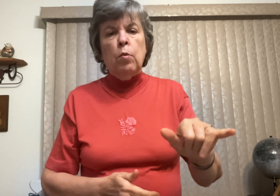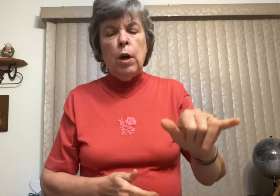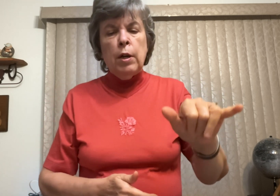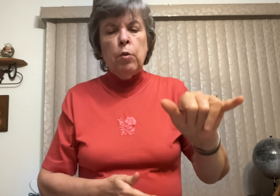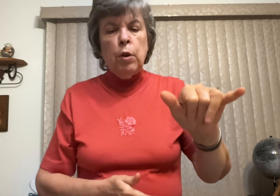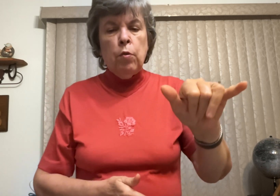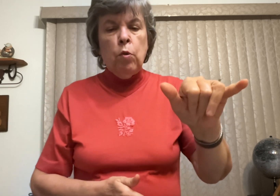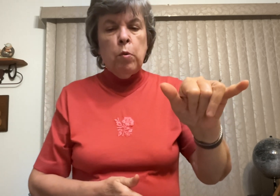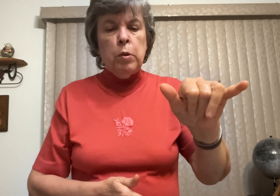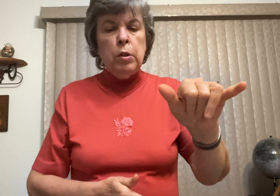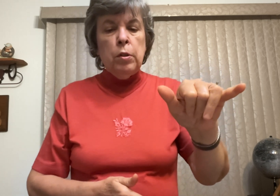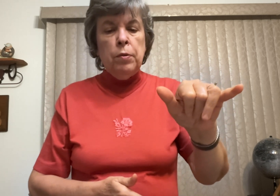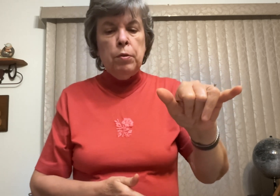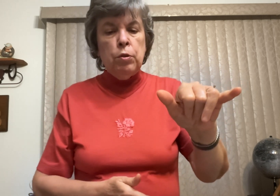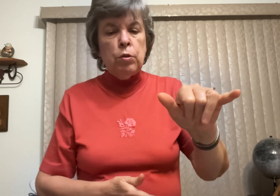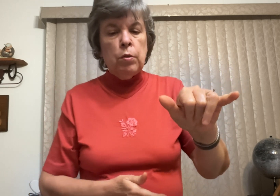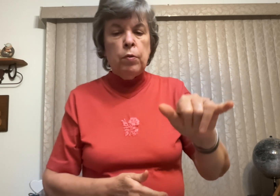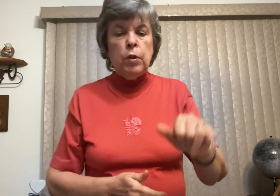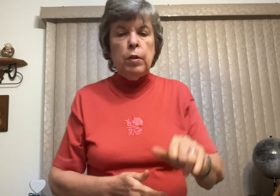Y going forward into the future forever.